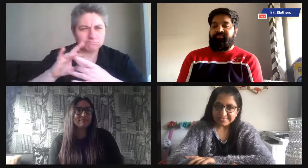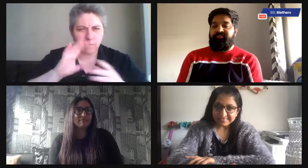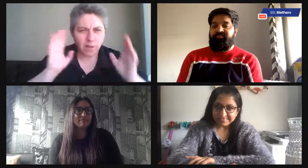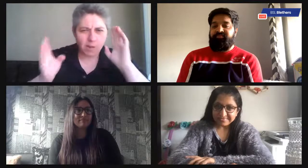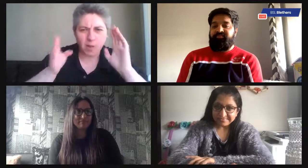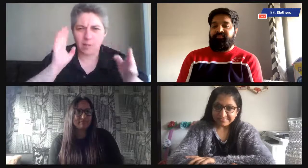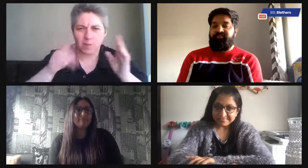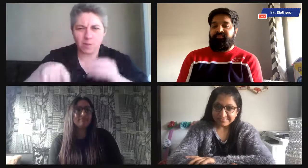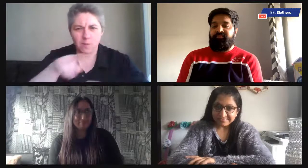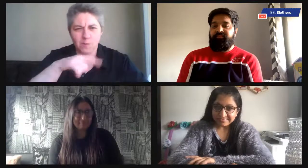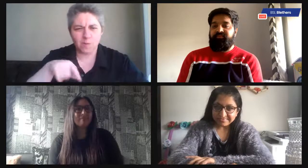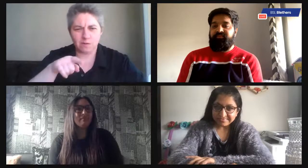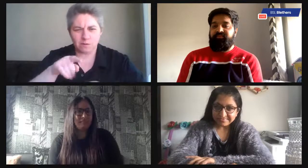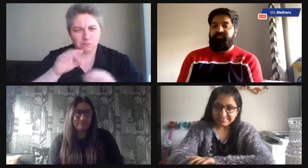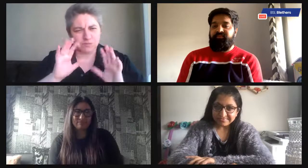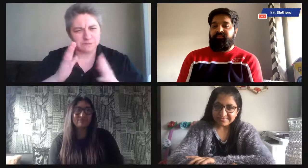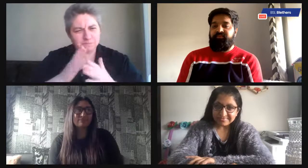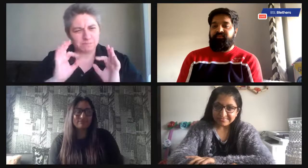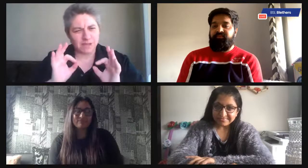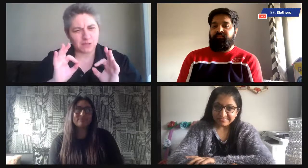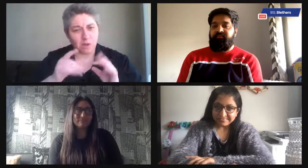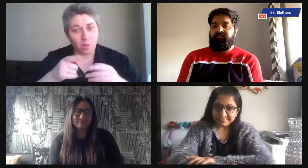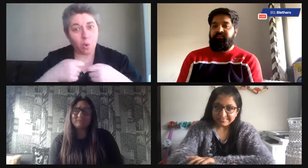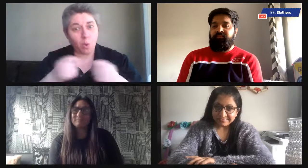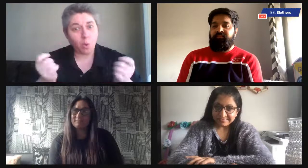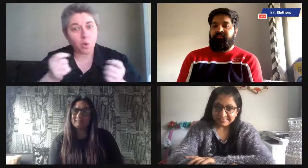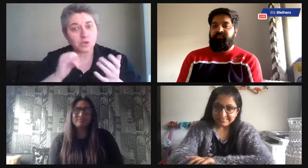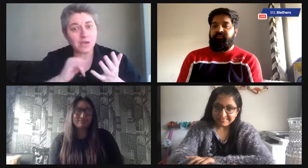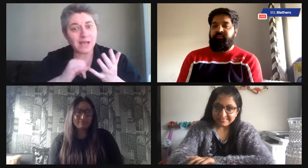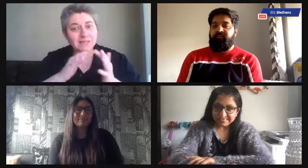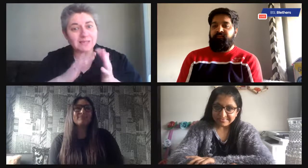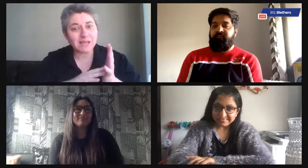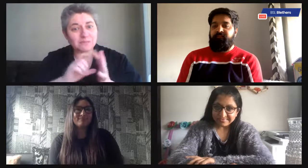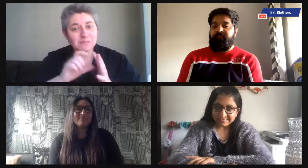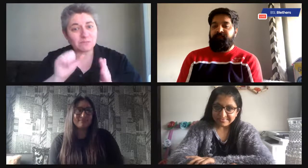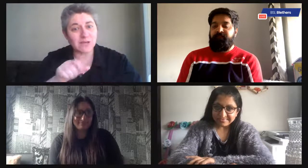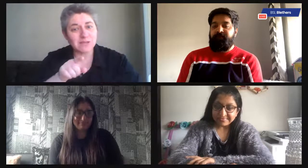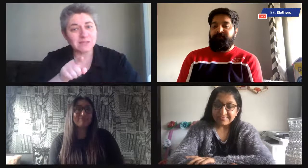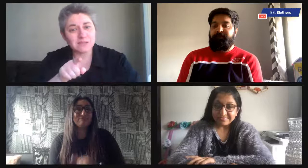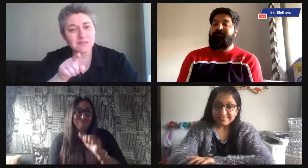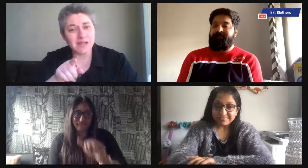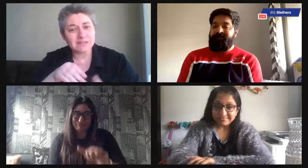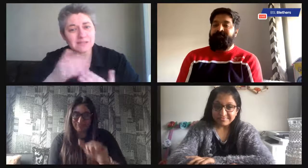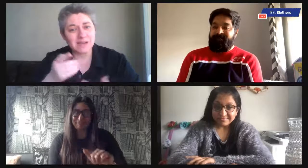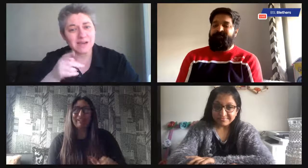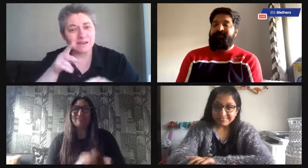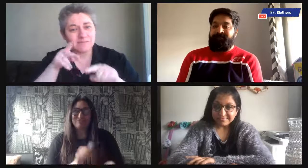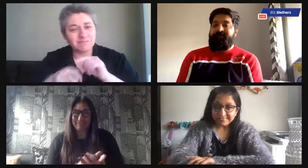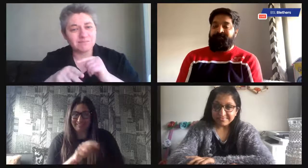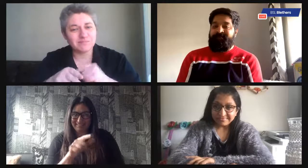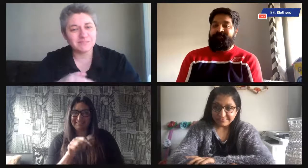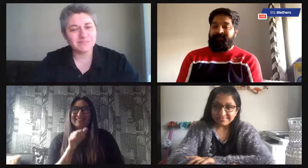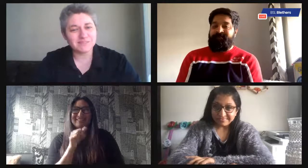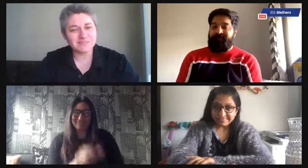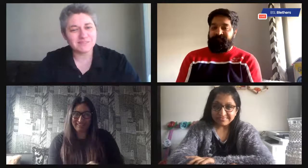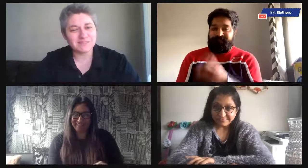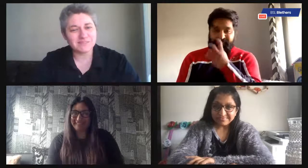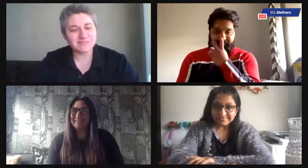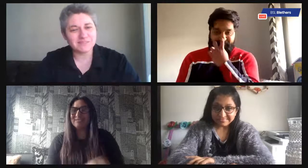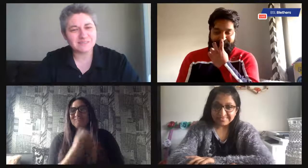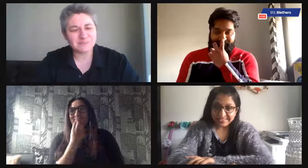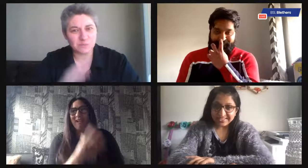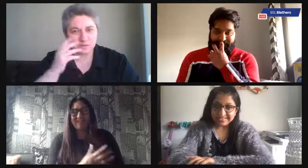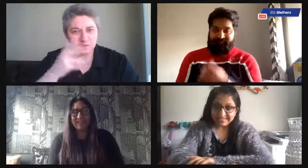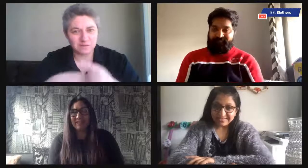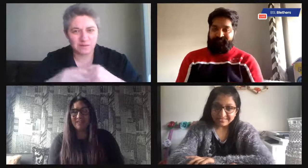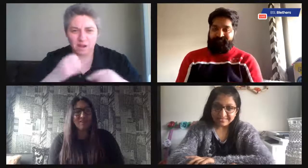at your event, and that was amazing. How she just interacted with everybody. And she was there at the launch. That's right. You're